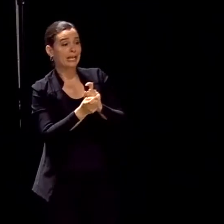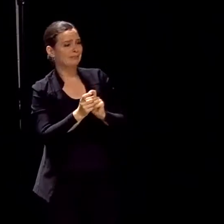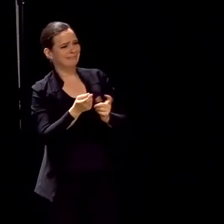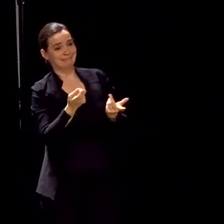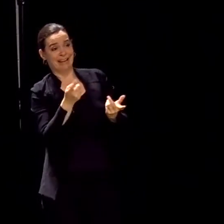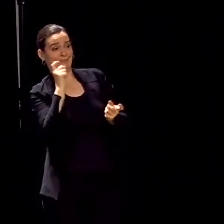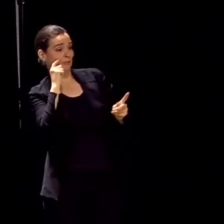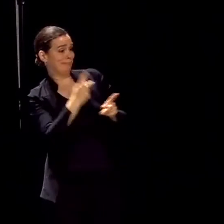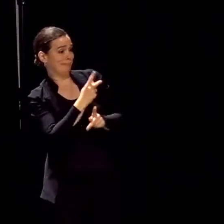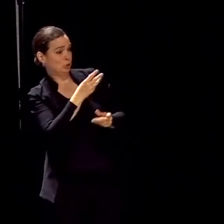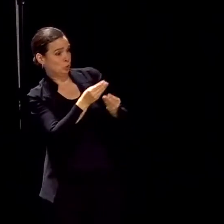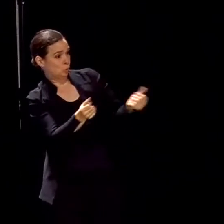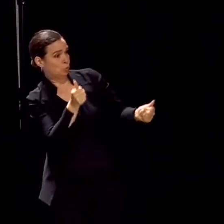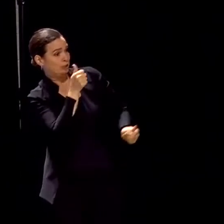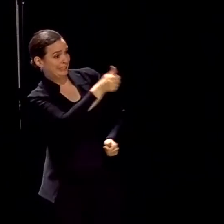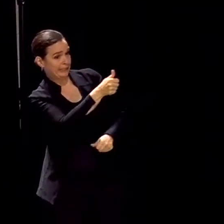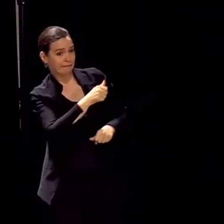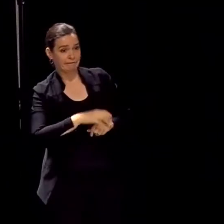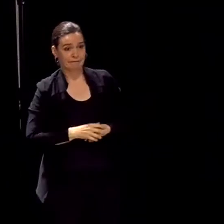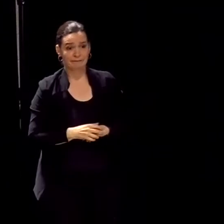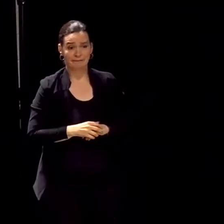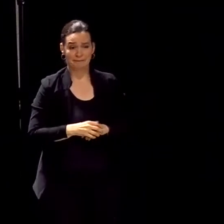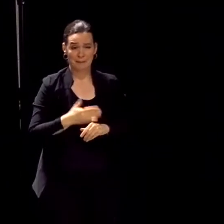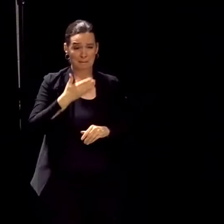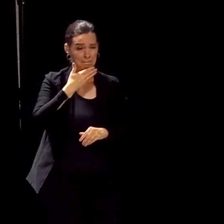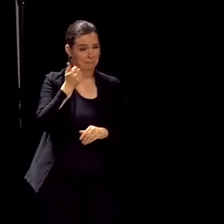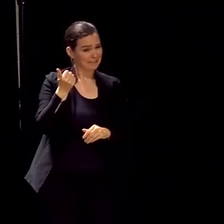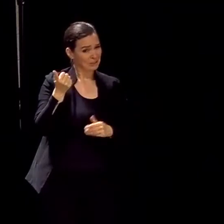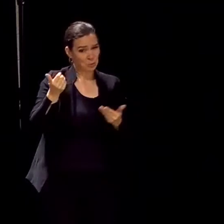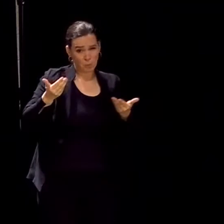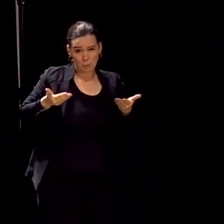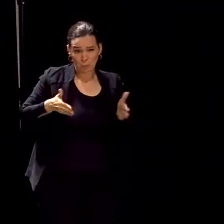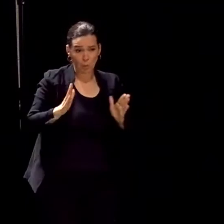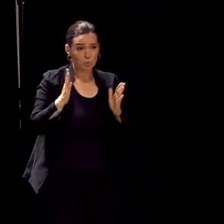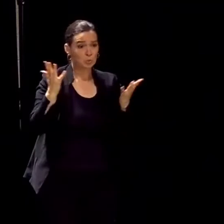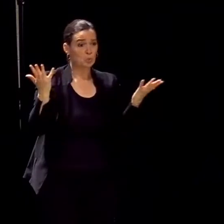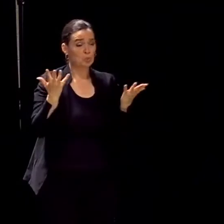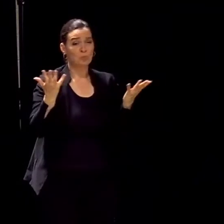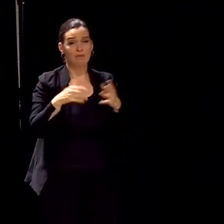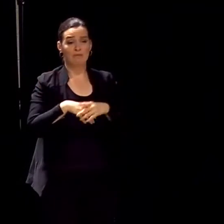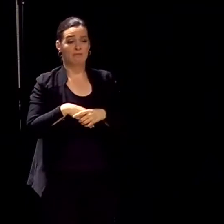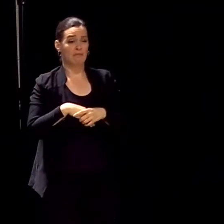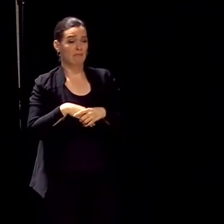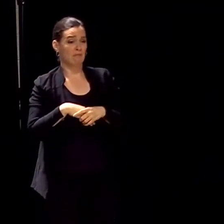too. But the best way to get the data to change is to get lots of people tested.